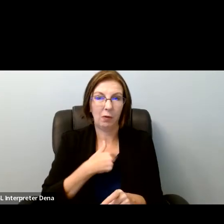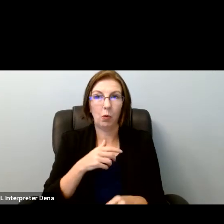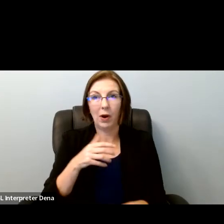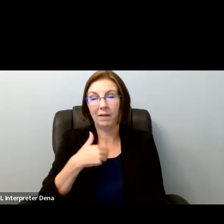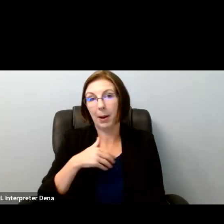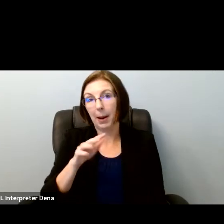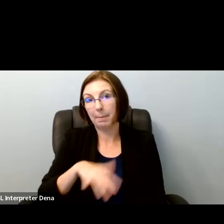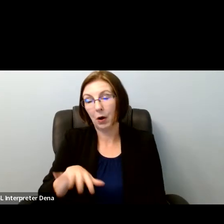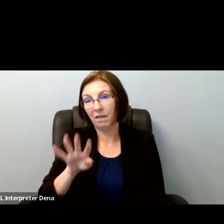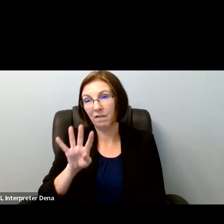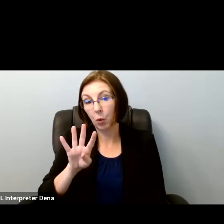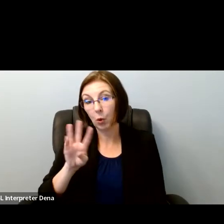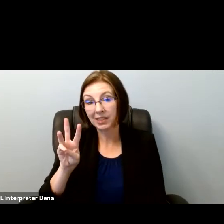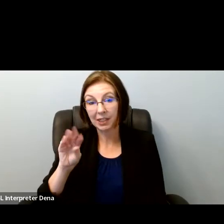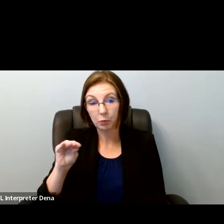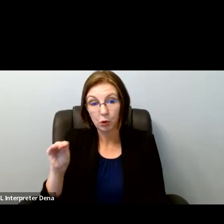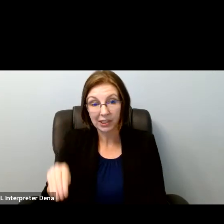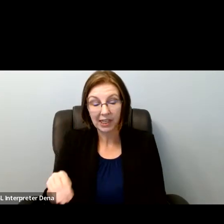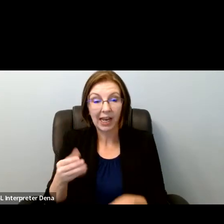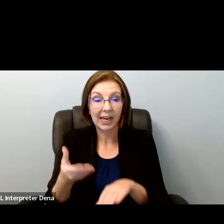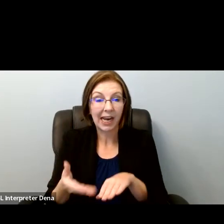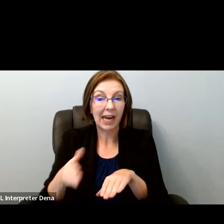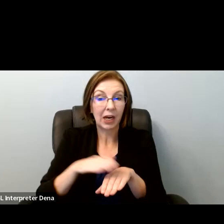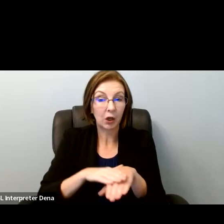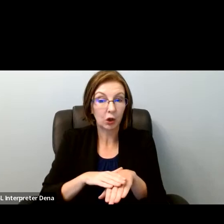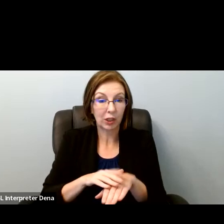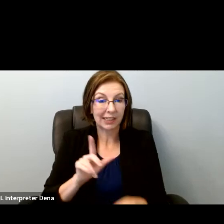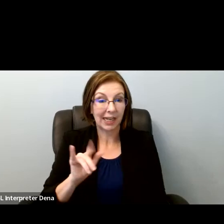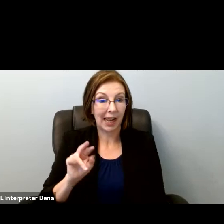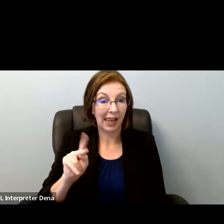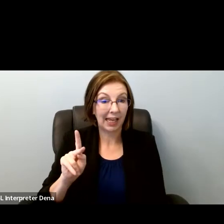and about 46% increase on LinkedIn.